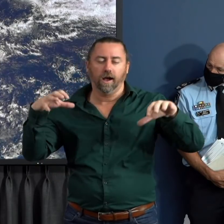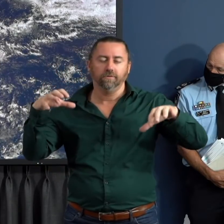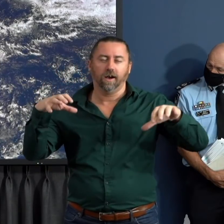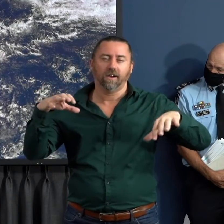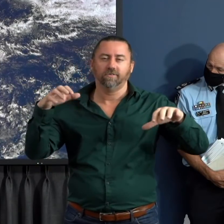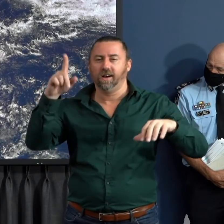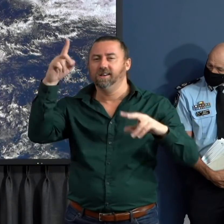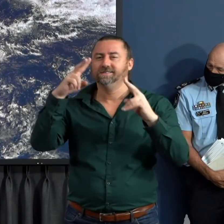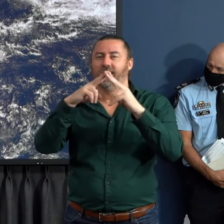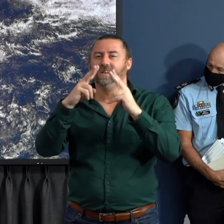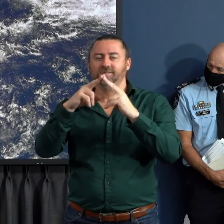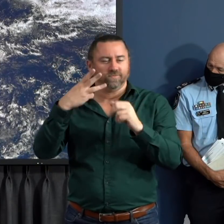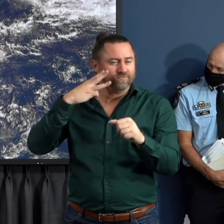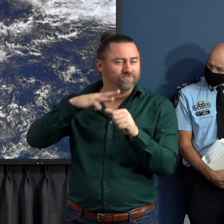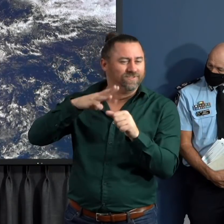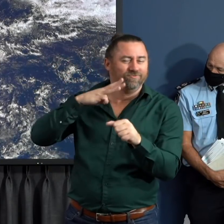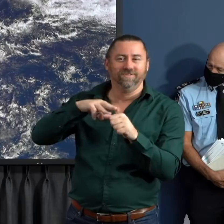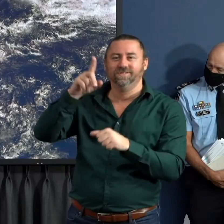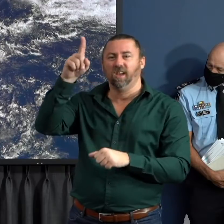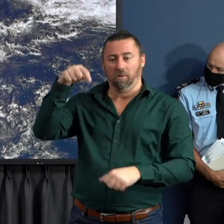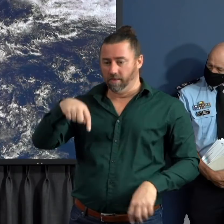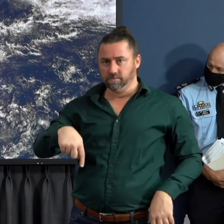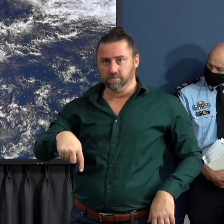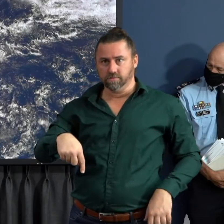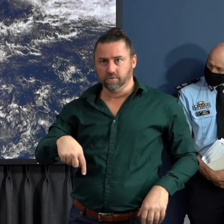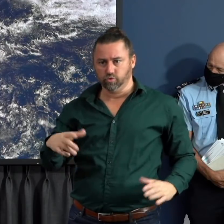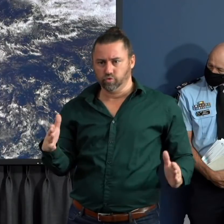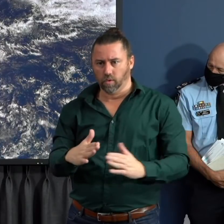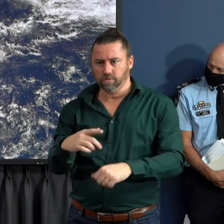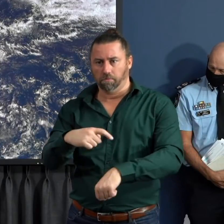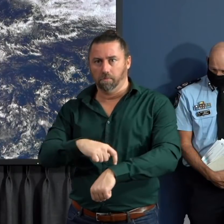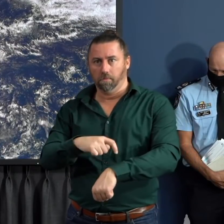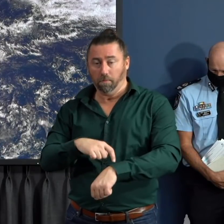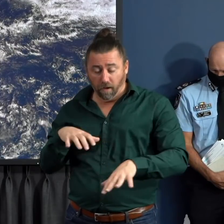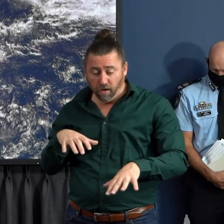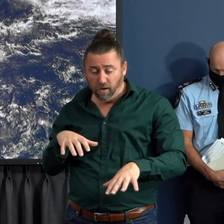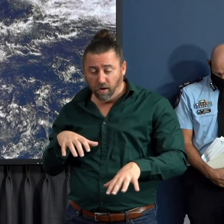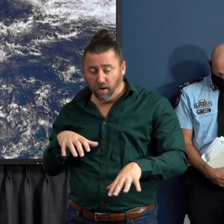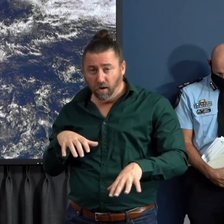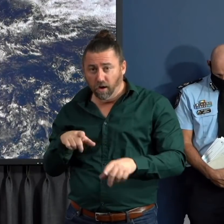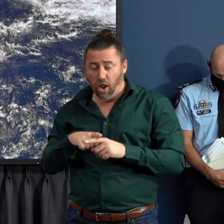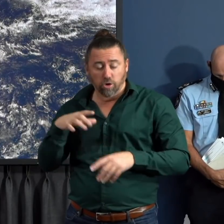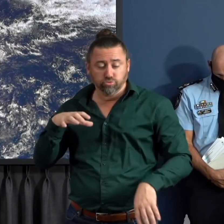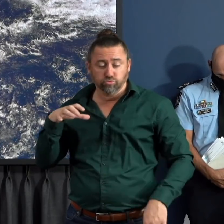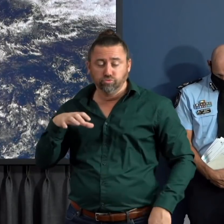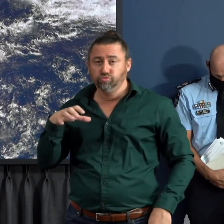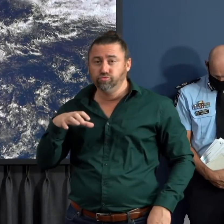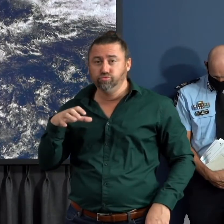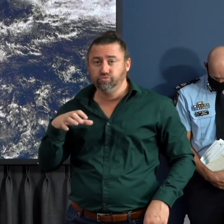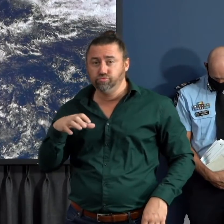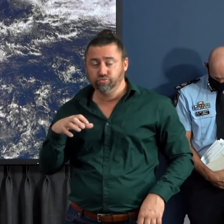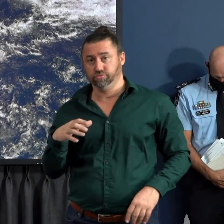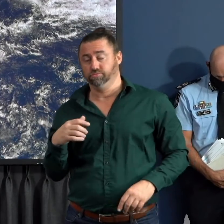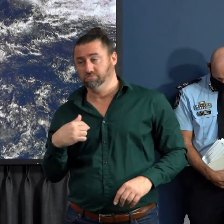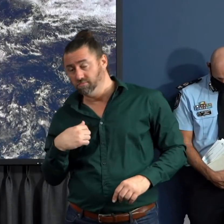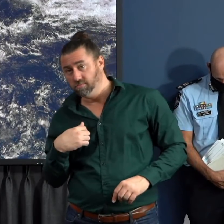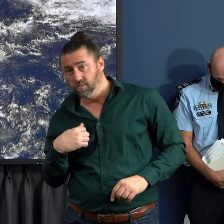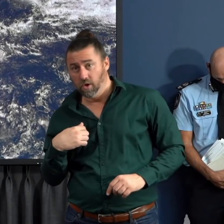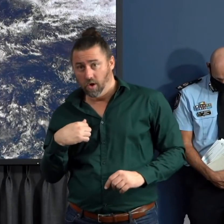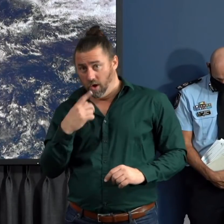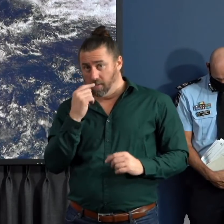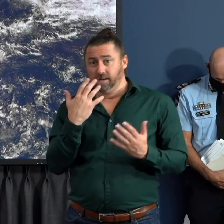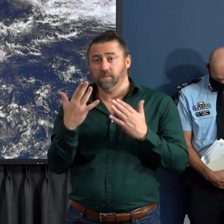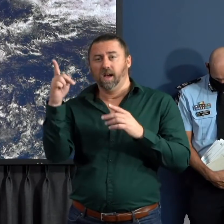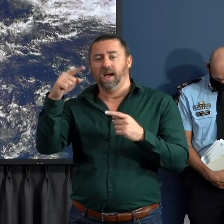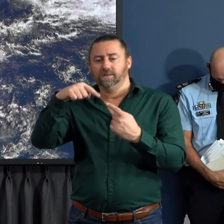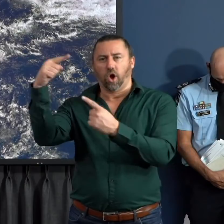a much shorter, condensed period of time, and it's almost as if it's comparable to